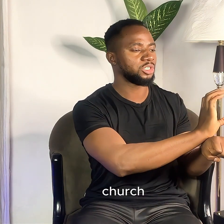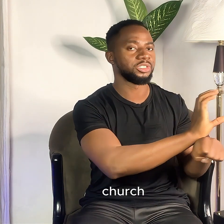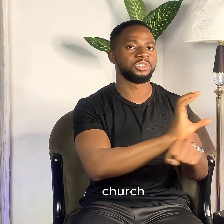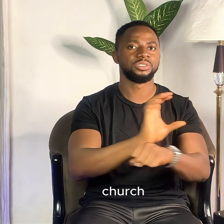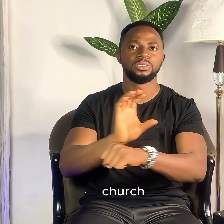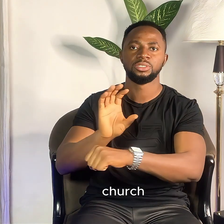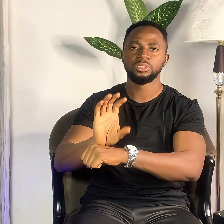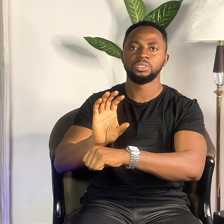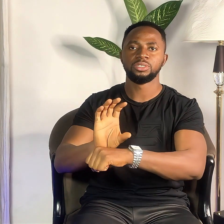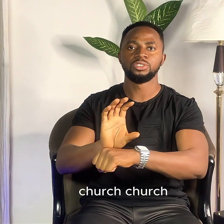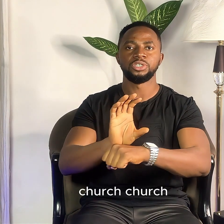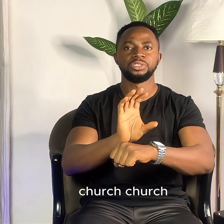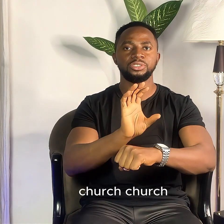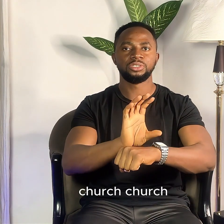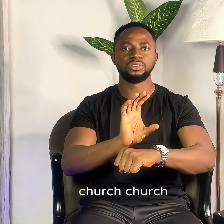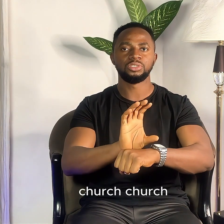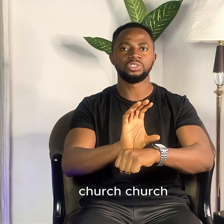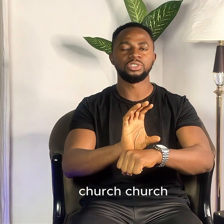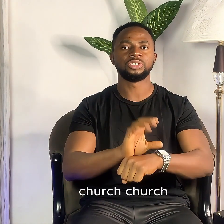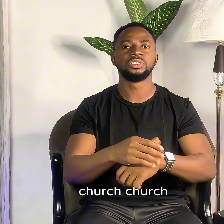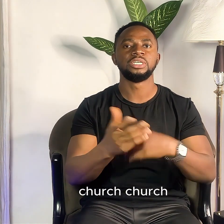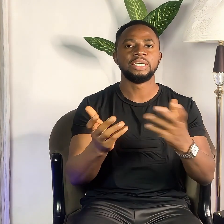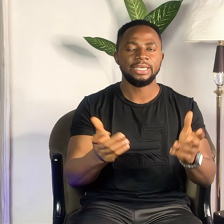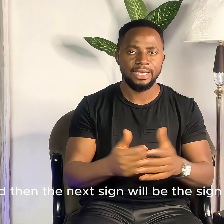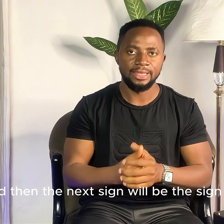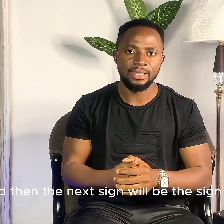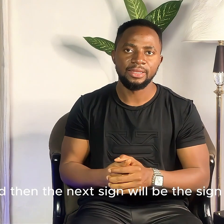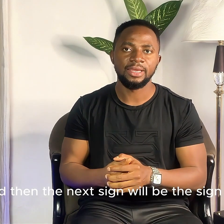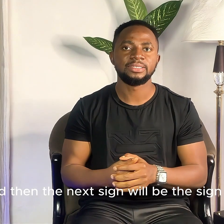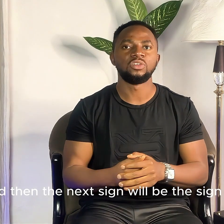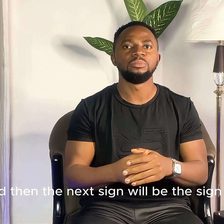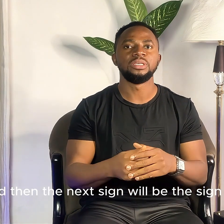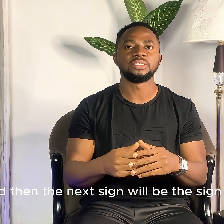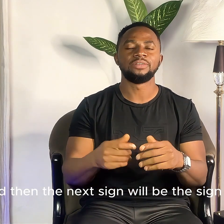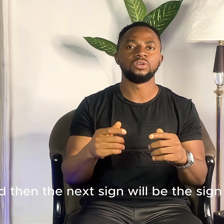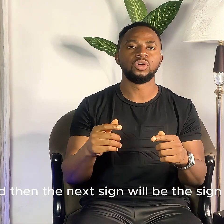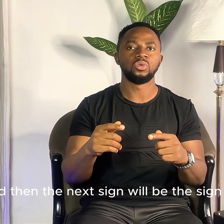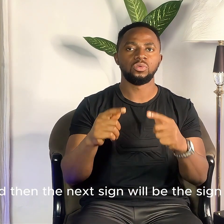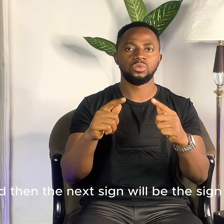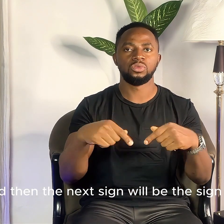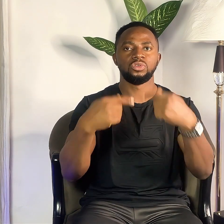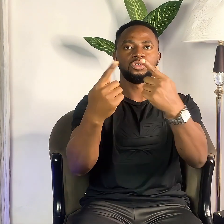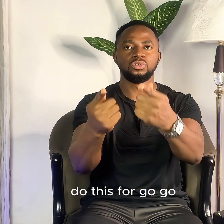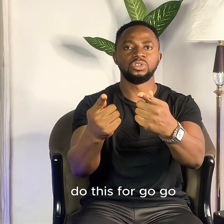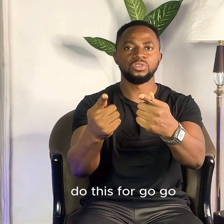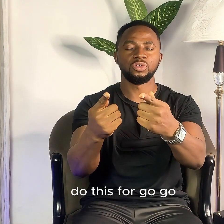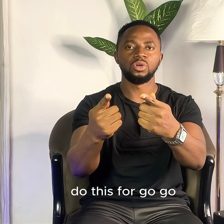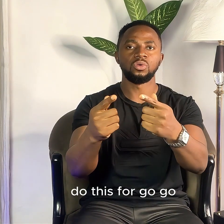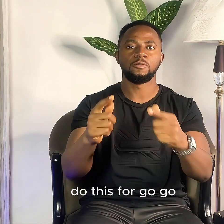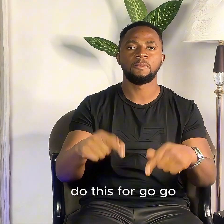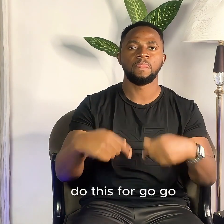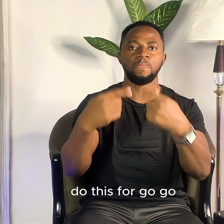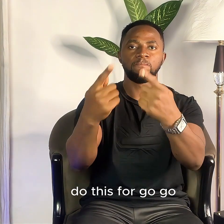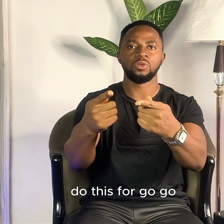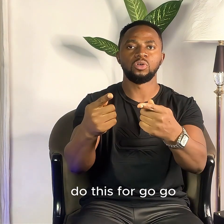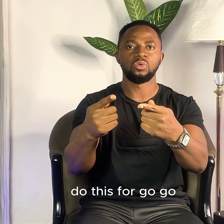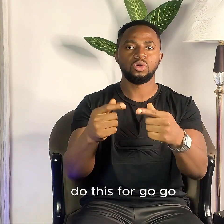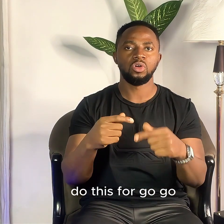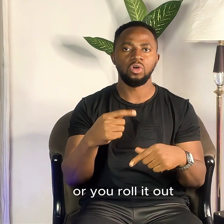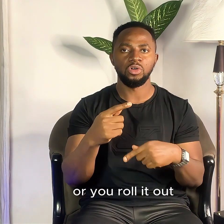church, church, church. And then the next sign will be a sign for go. Do this for go, go. Or you